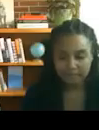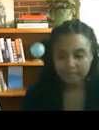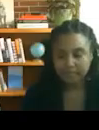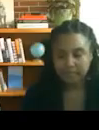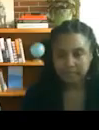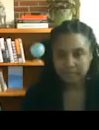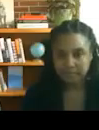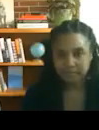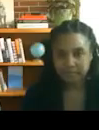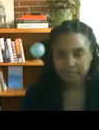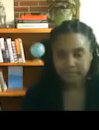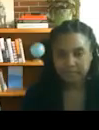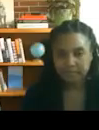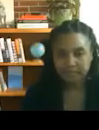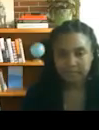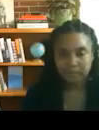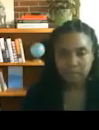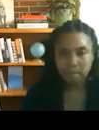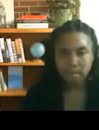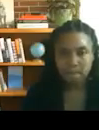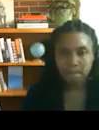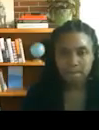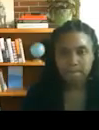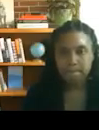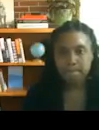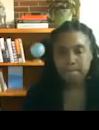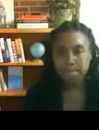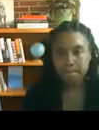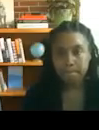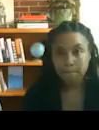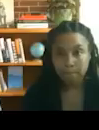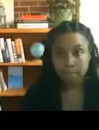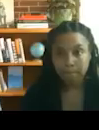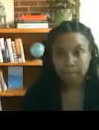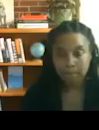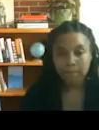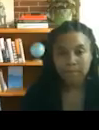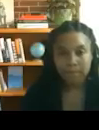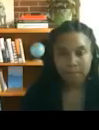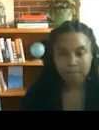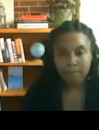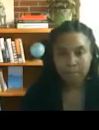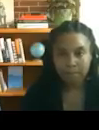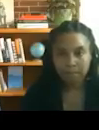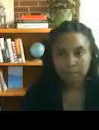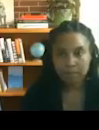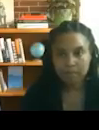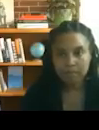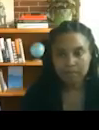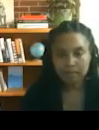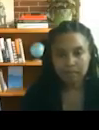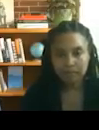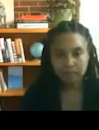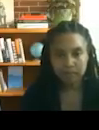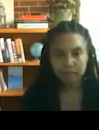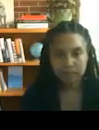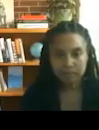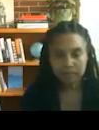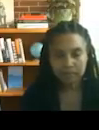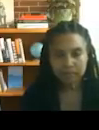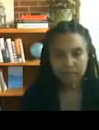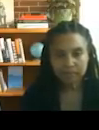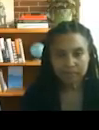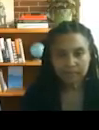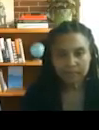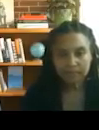response. So if I'm asking for a ball, I could say ball, or I could say ball. And in the second case, the more emphatic way of